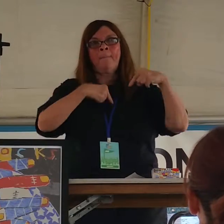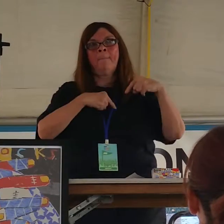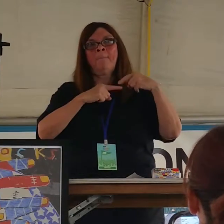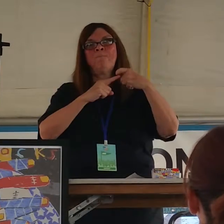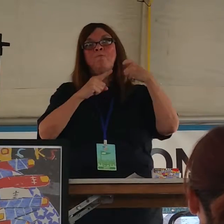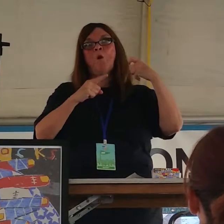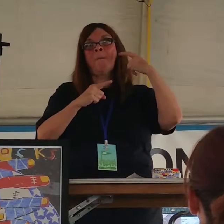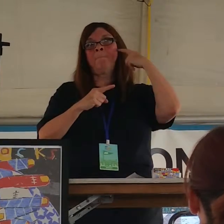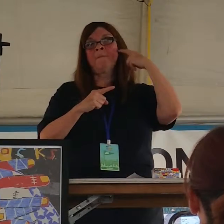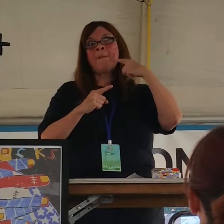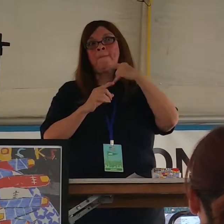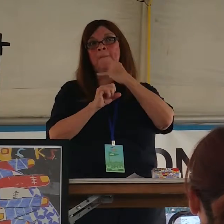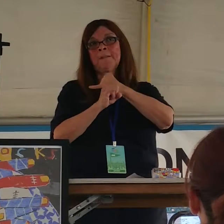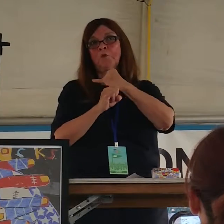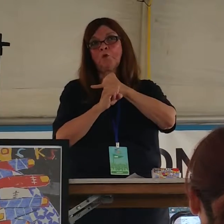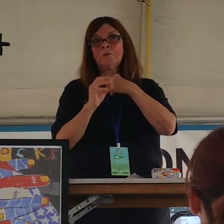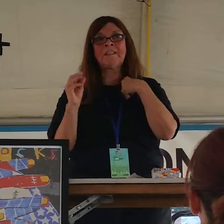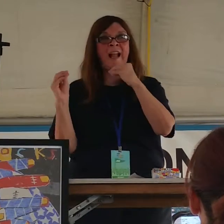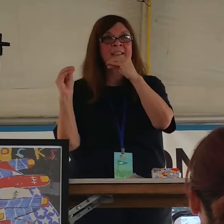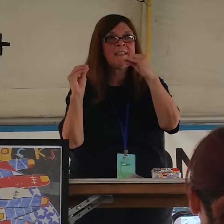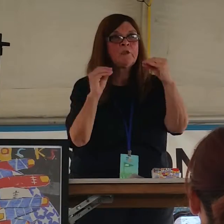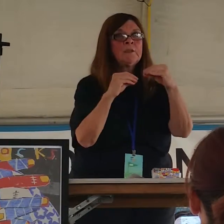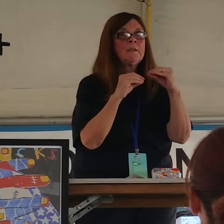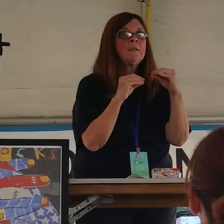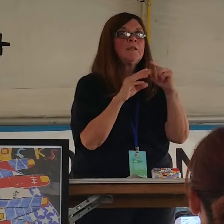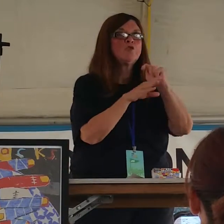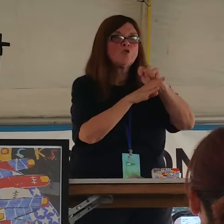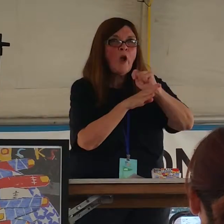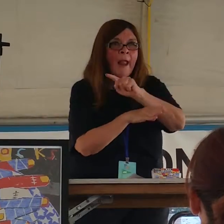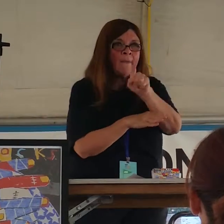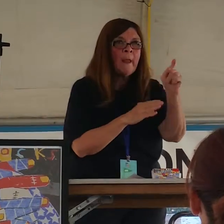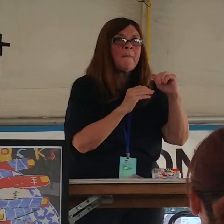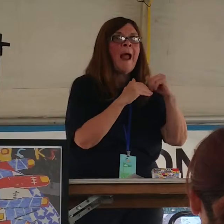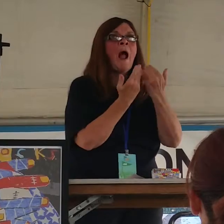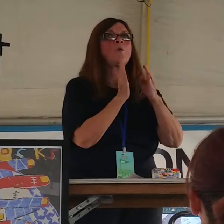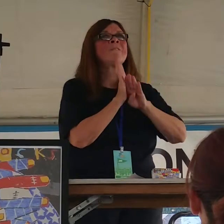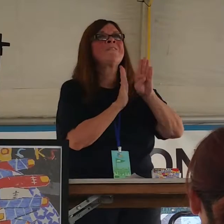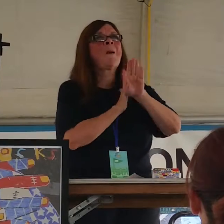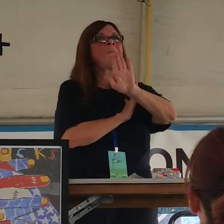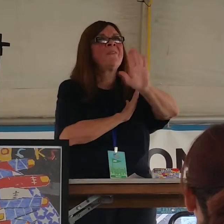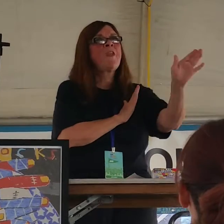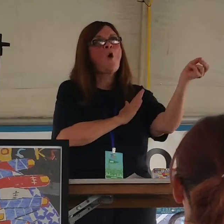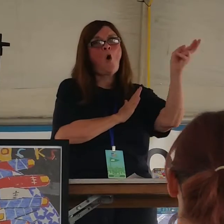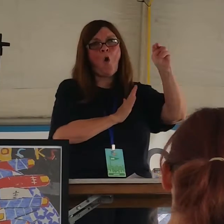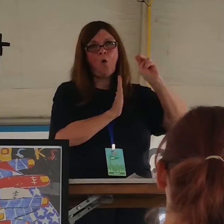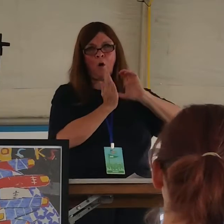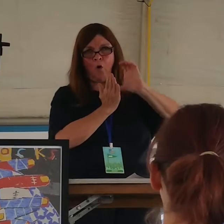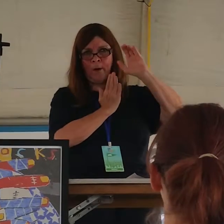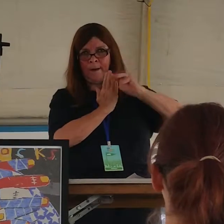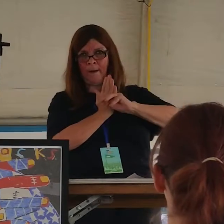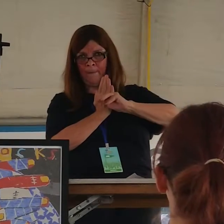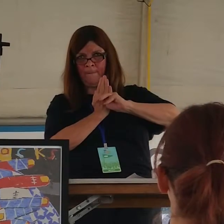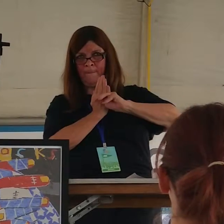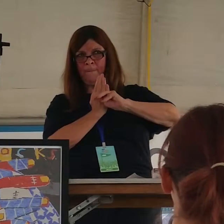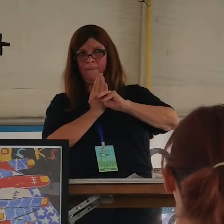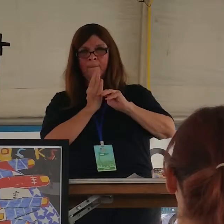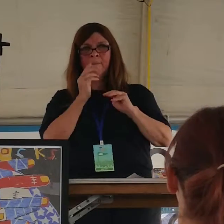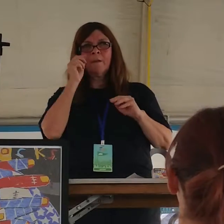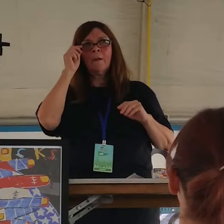And we have also different art teachers that come from the residential schools, so we can train them and they can go back